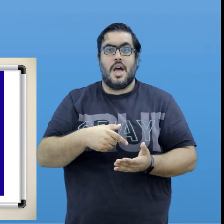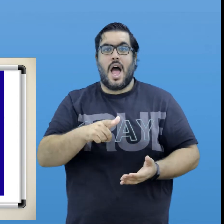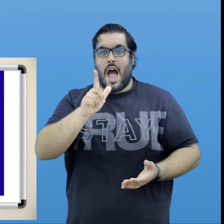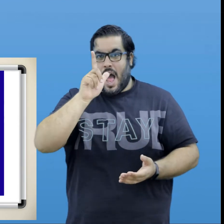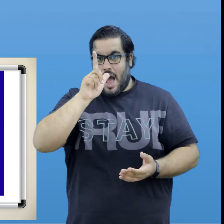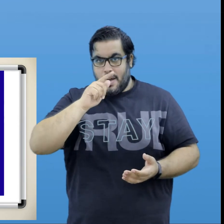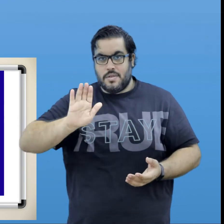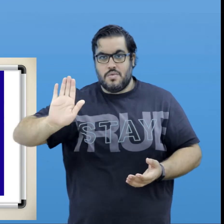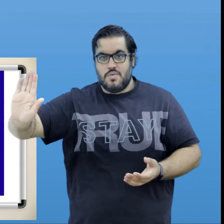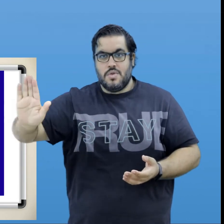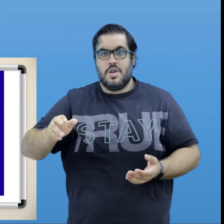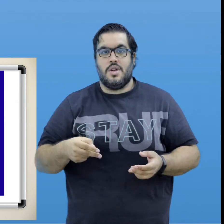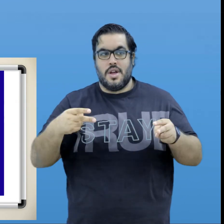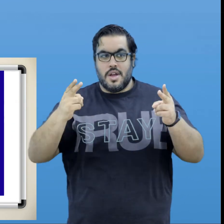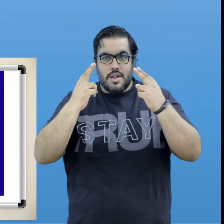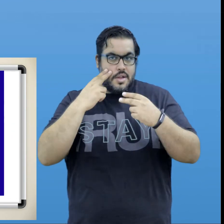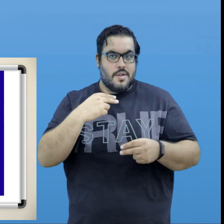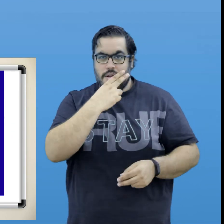is popular too.